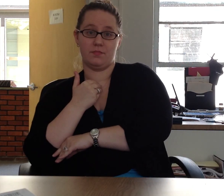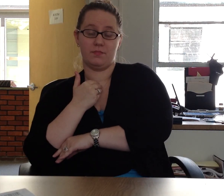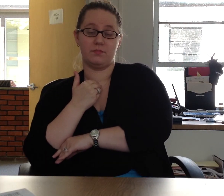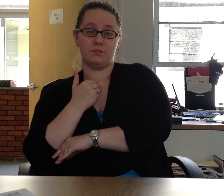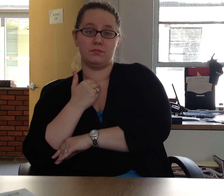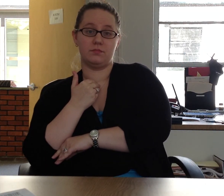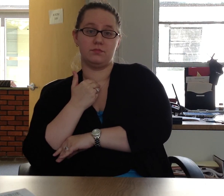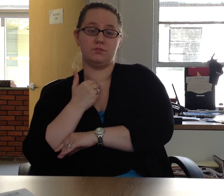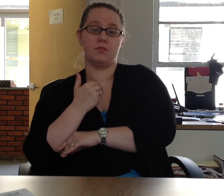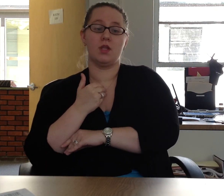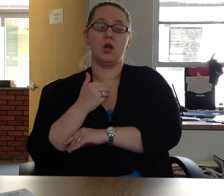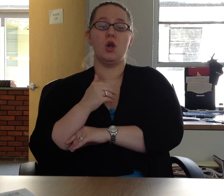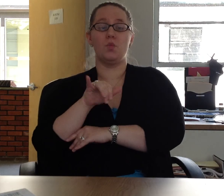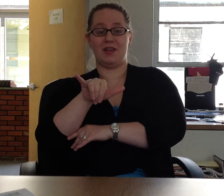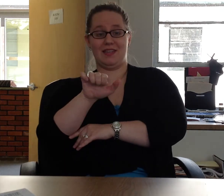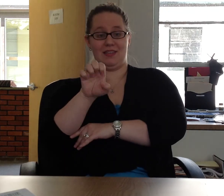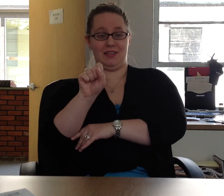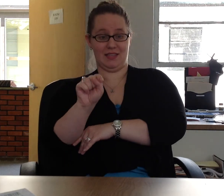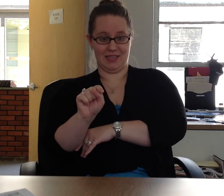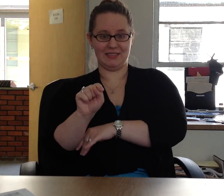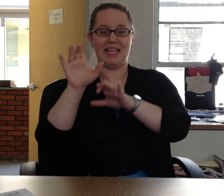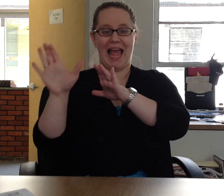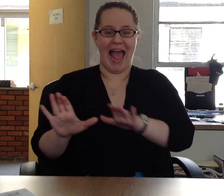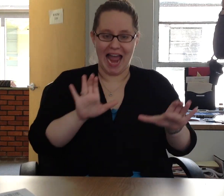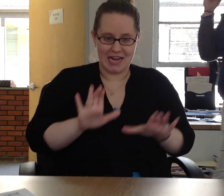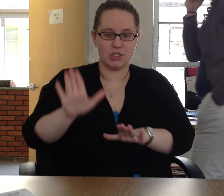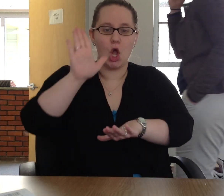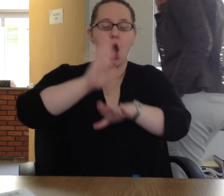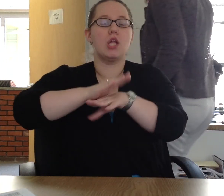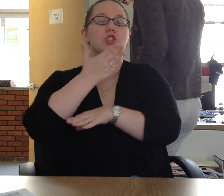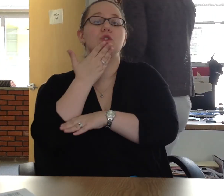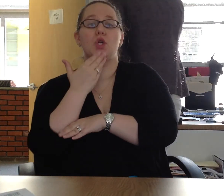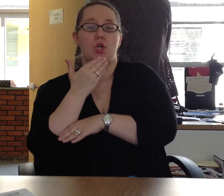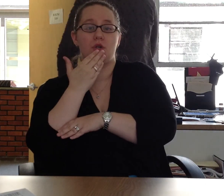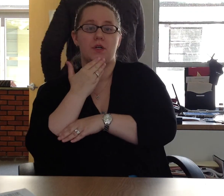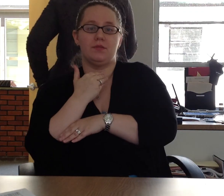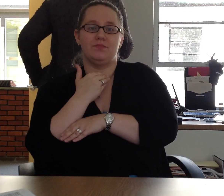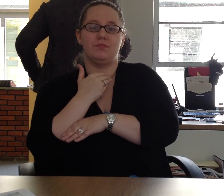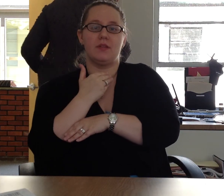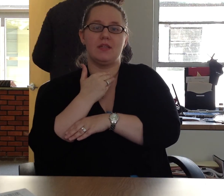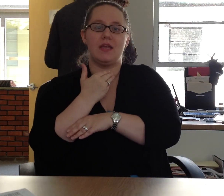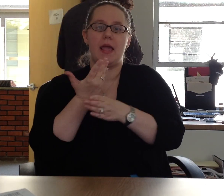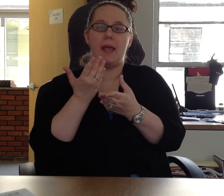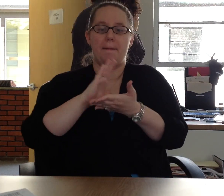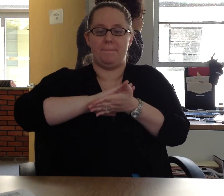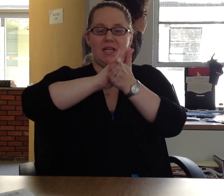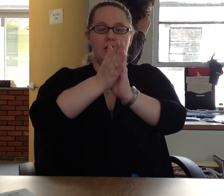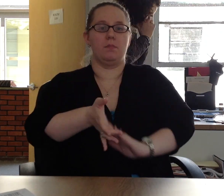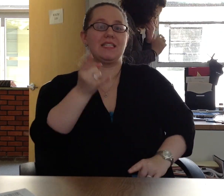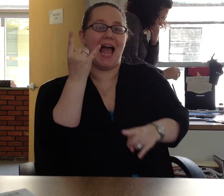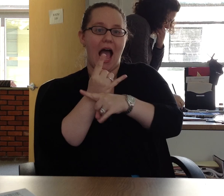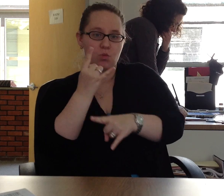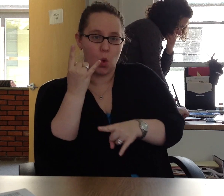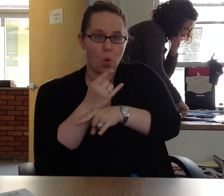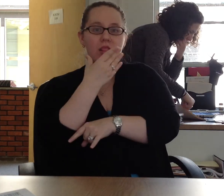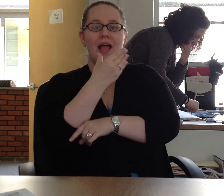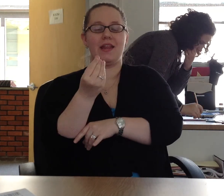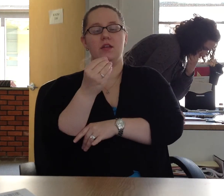When yeast act on sugar, it forms alcohol and carbon dioxide.